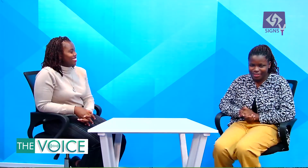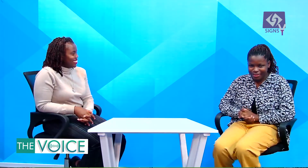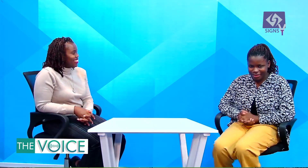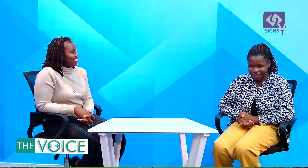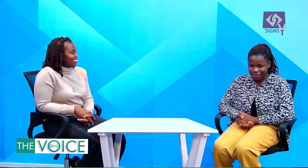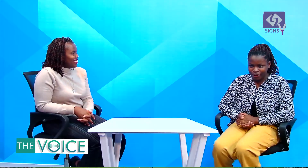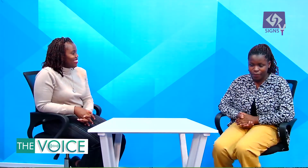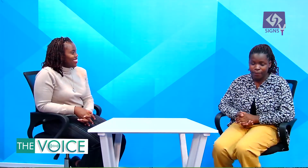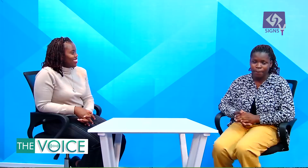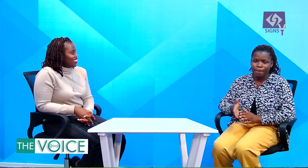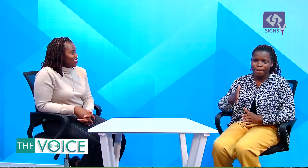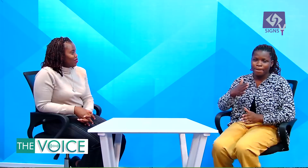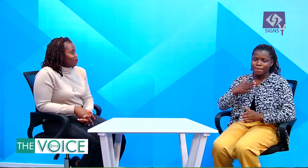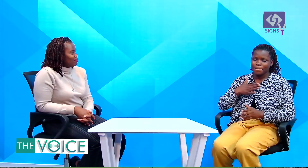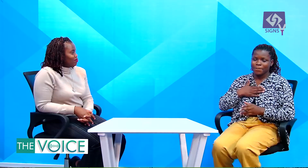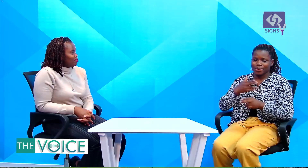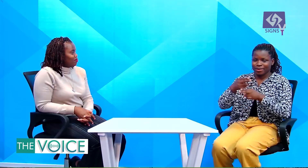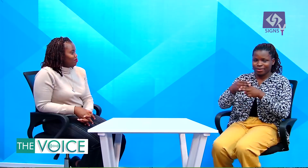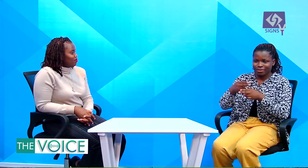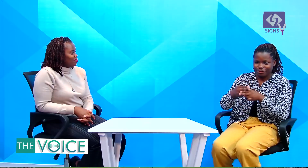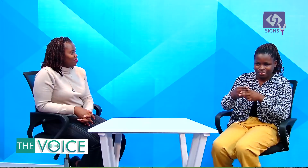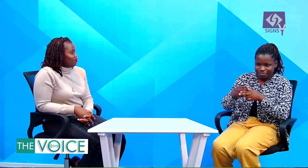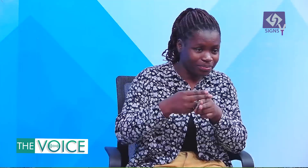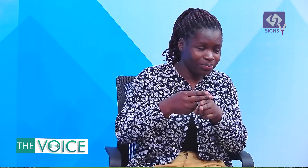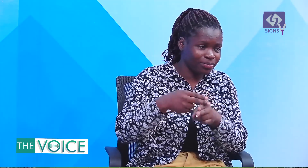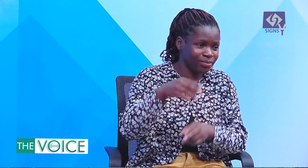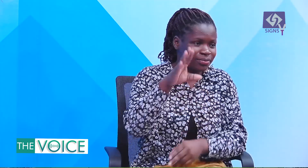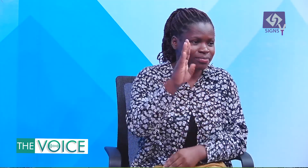Thank you so much. My name is